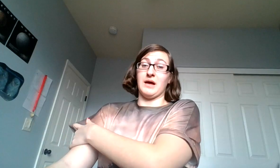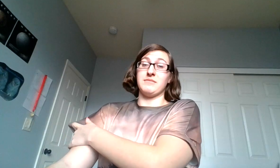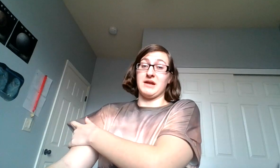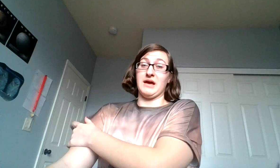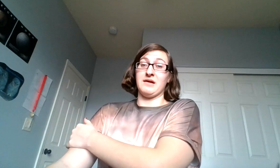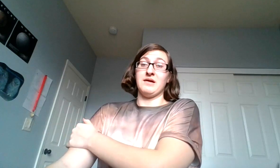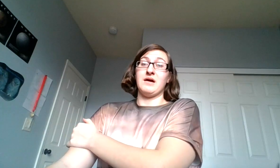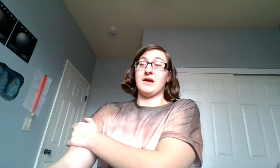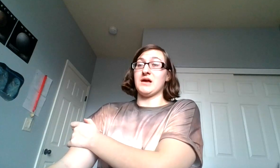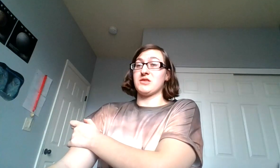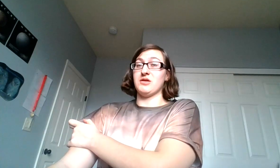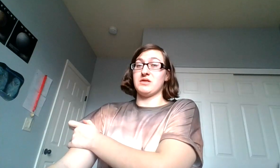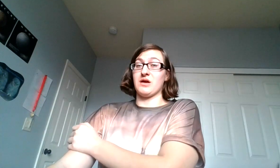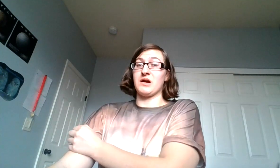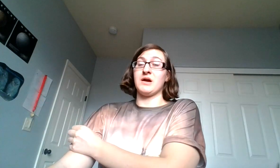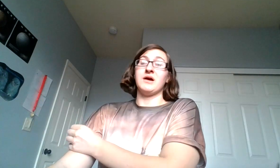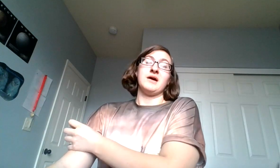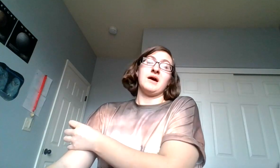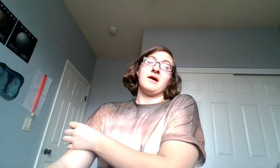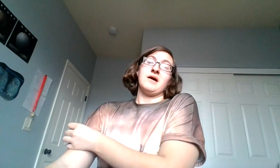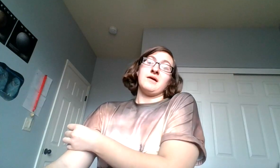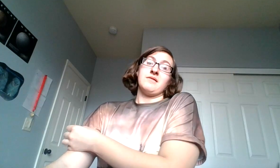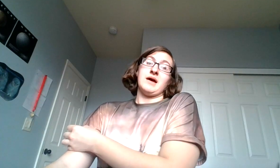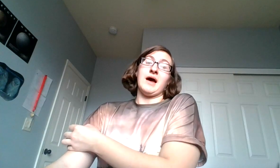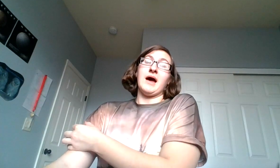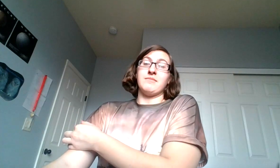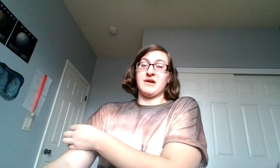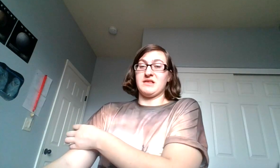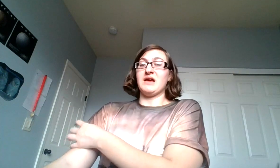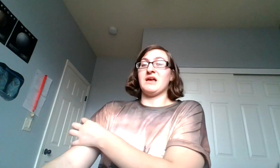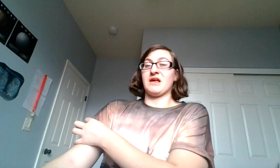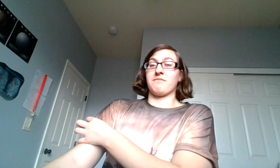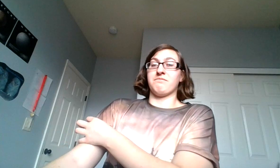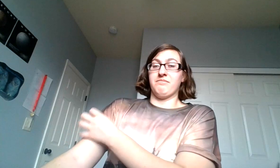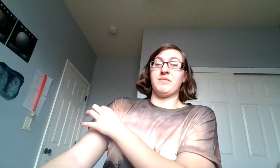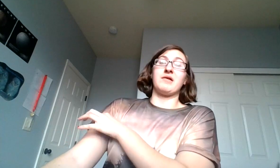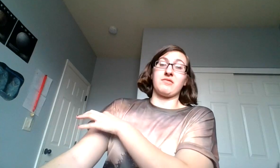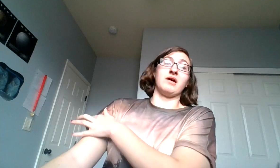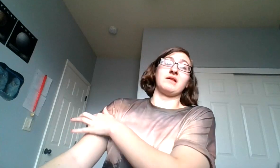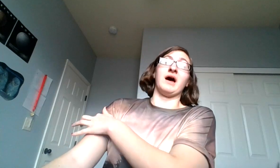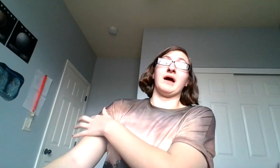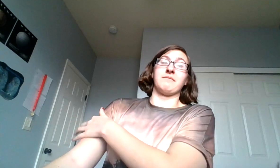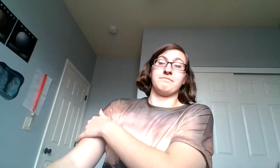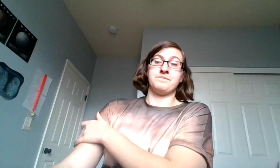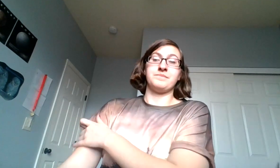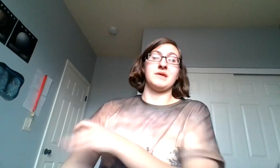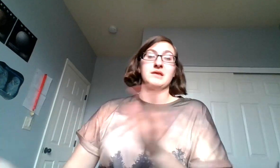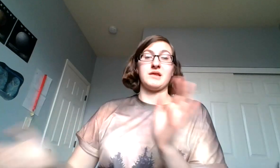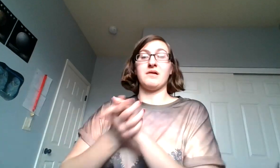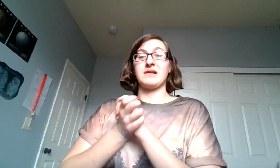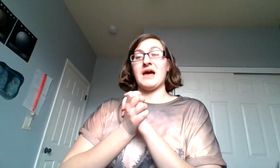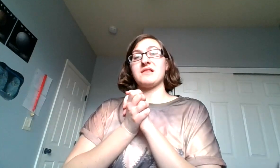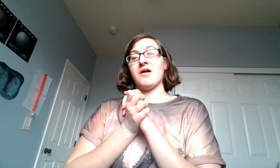Someday. I'm not too sure. I might say it take a very long time. So that's all